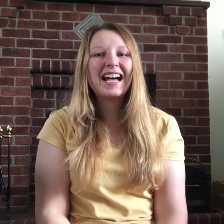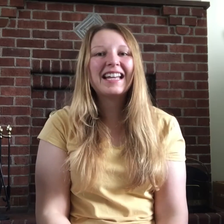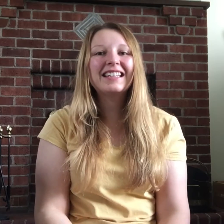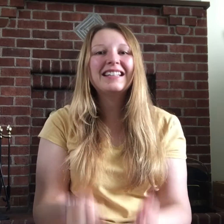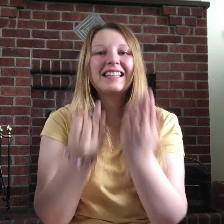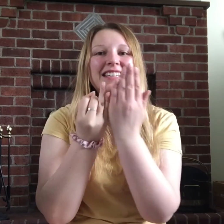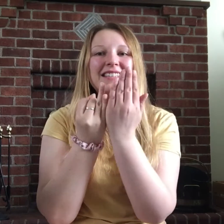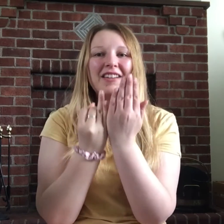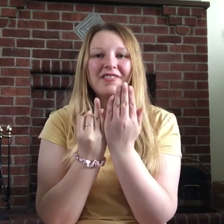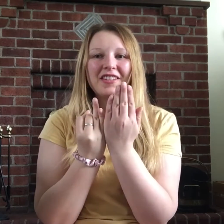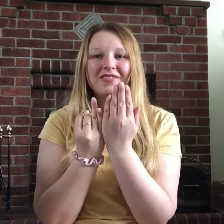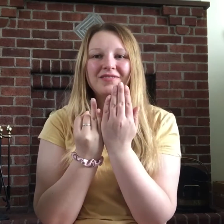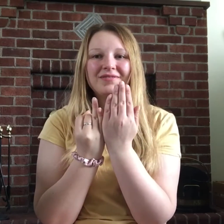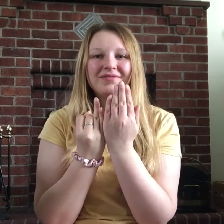Sign 7.